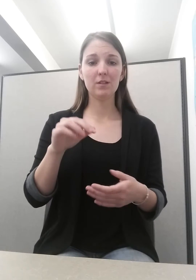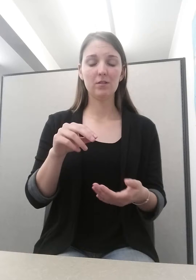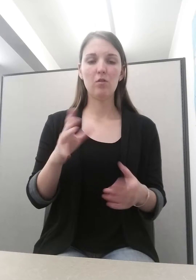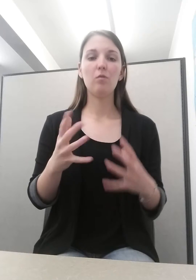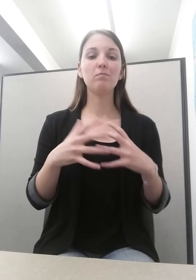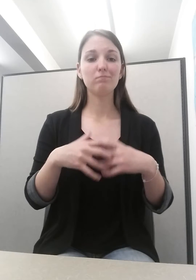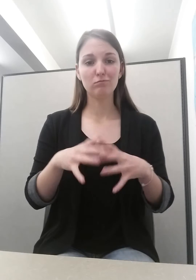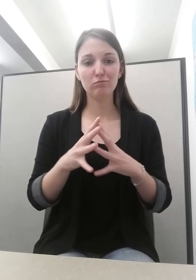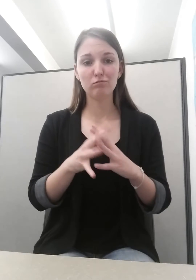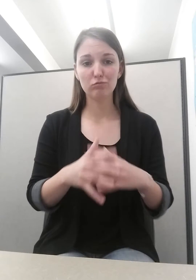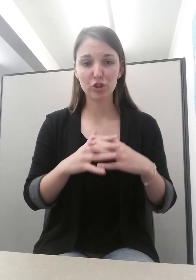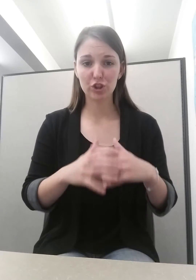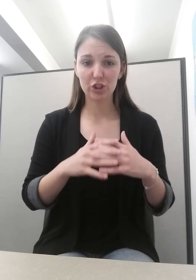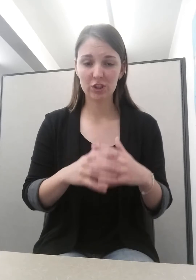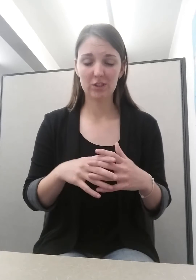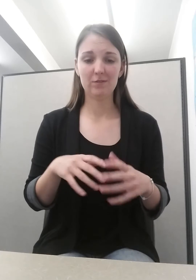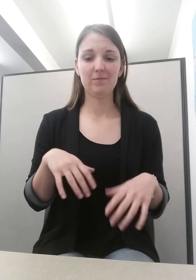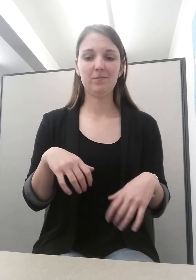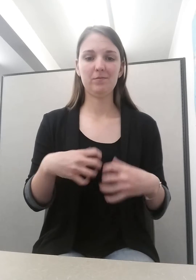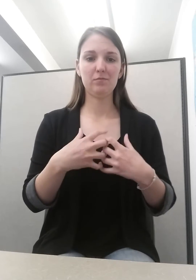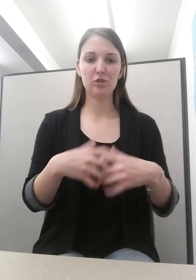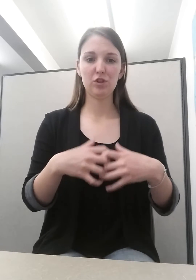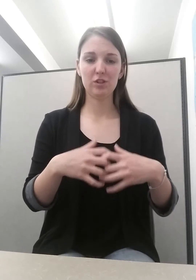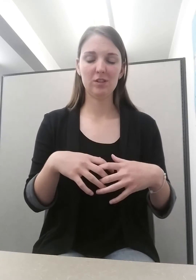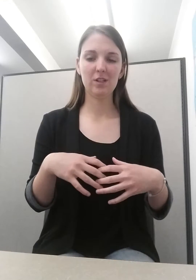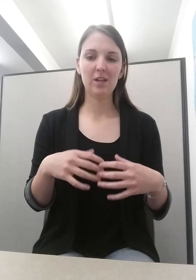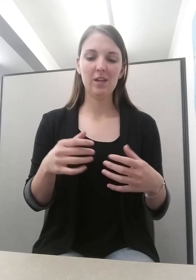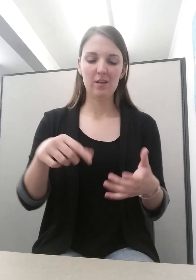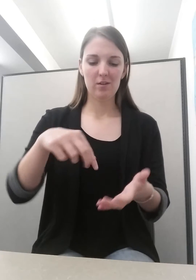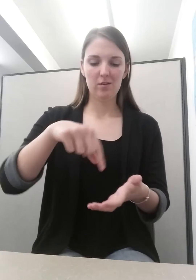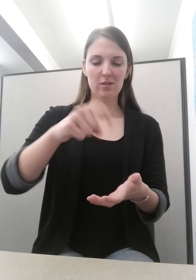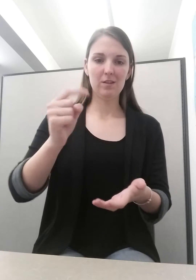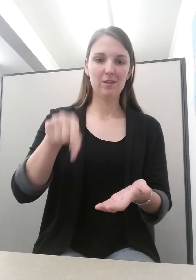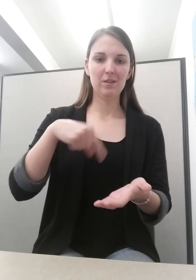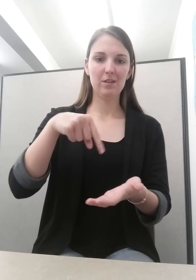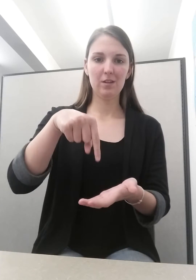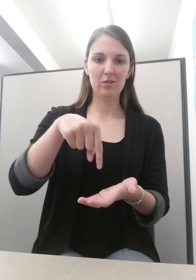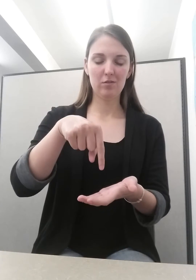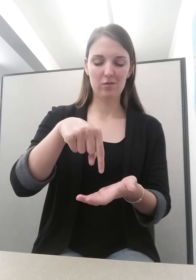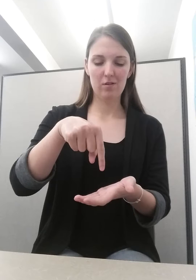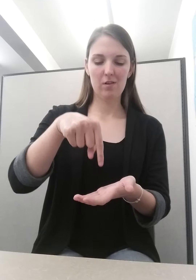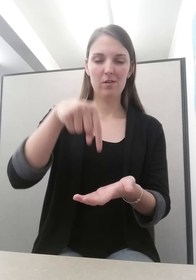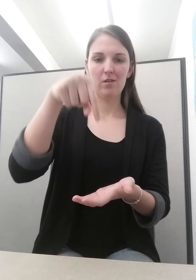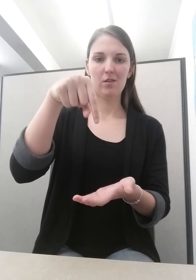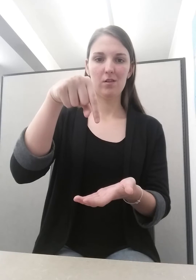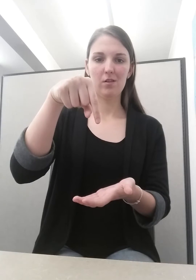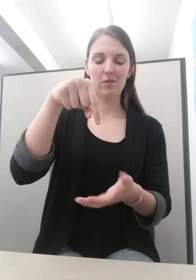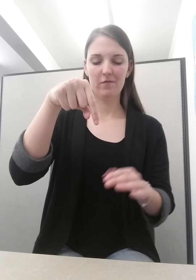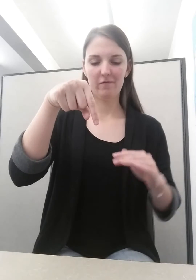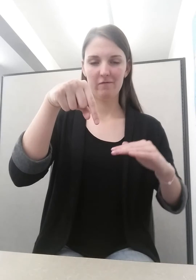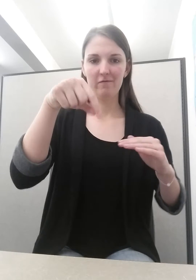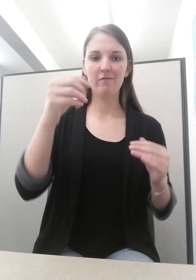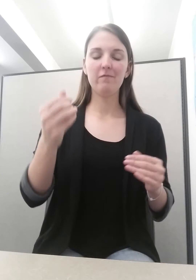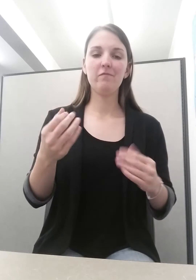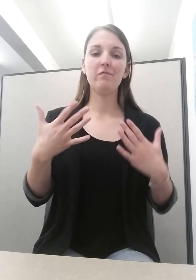machine. So you flip it up, you take your fabric, you put it under there. It's probably better to start